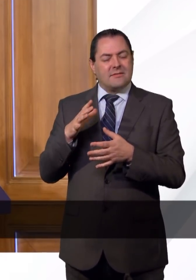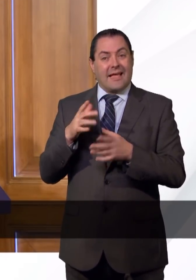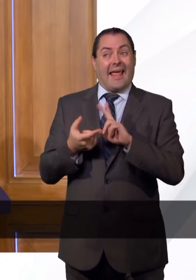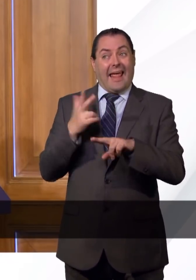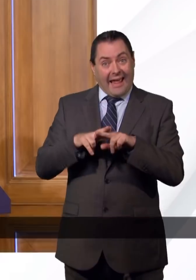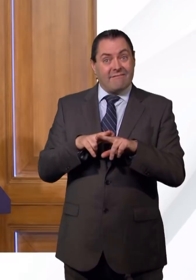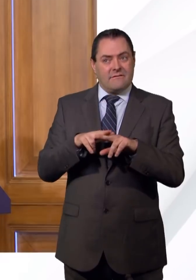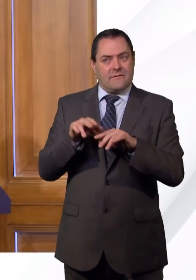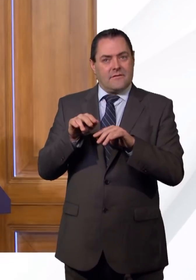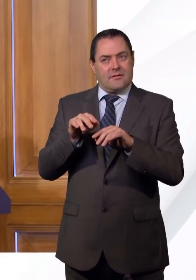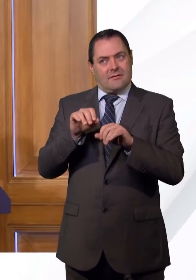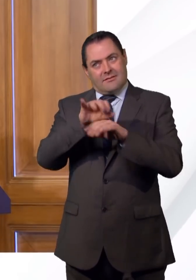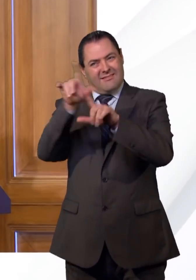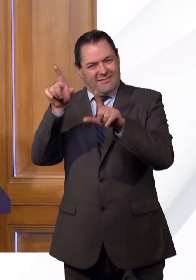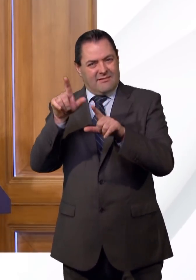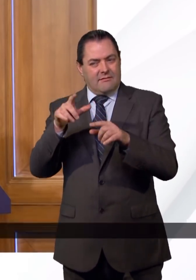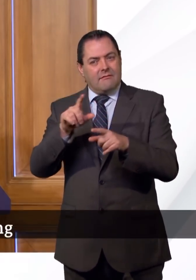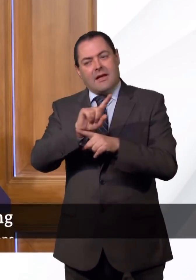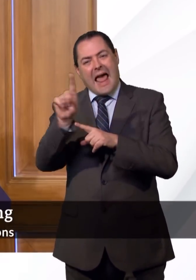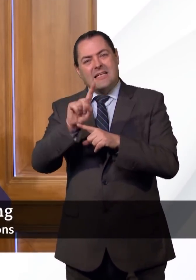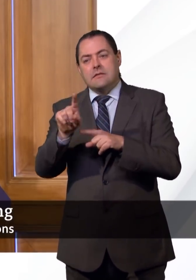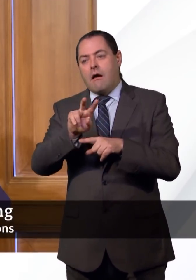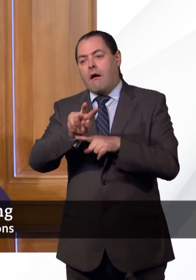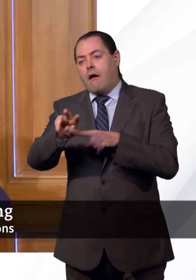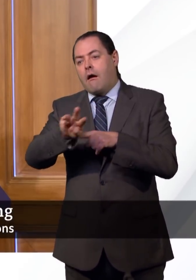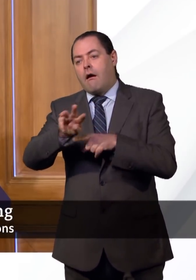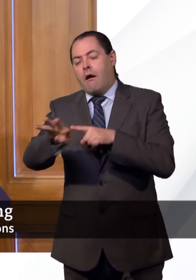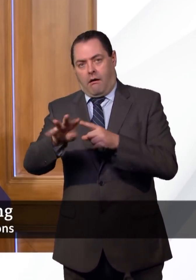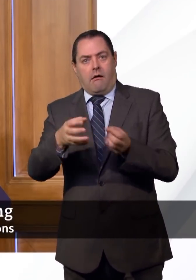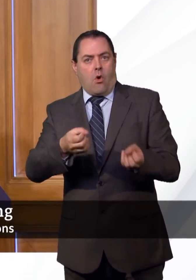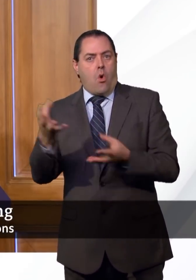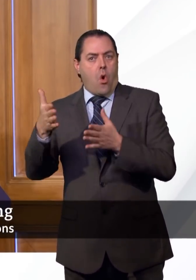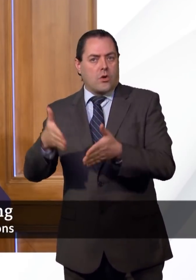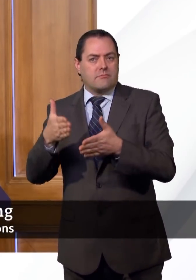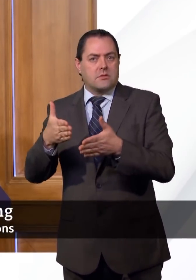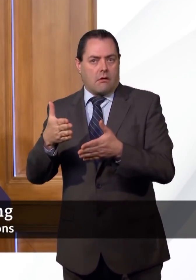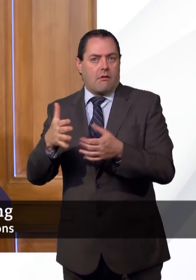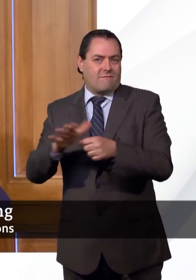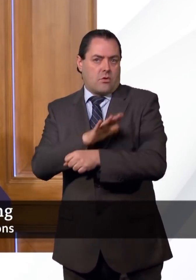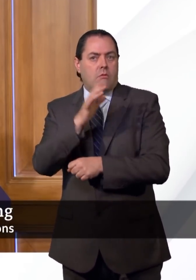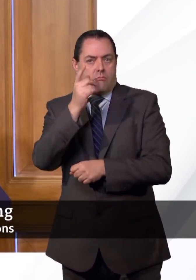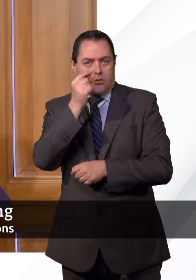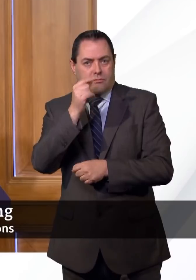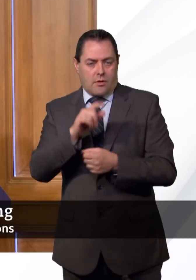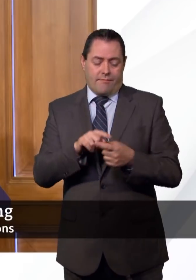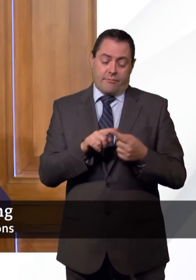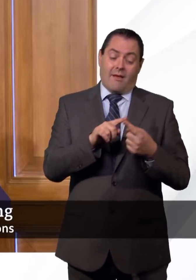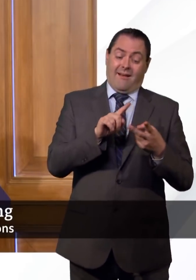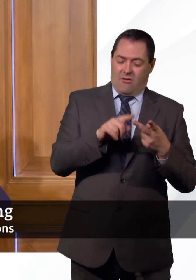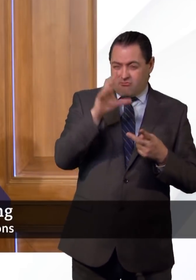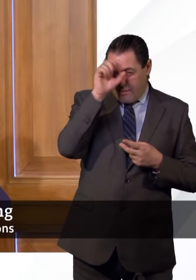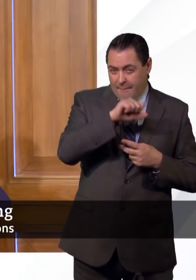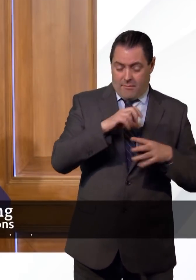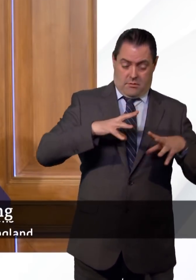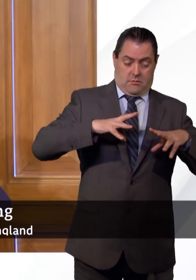groups. And then we know from previous waves, and this is not particularly surprising, that there is a delay between people becoming infected with COVID